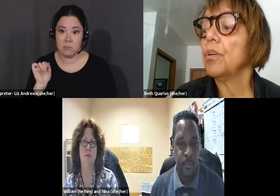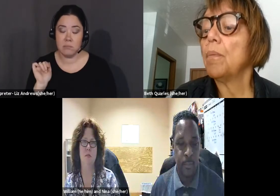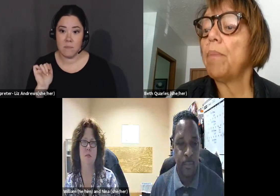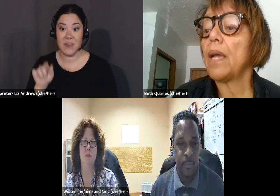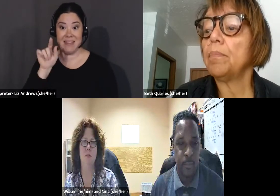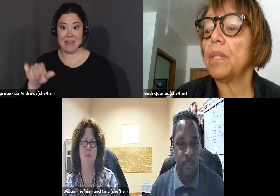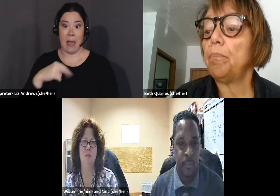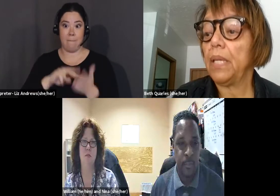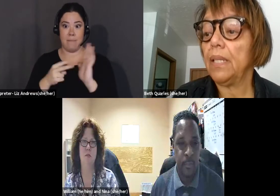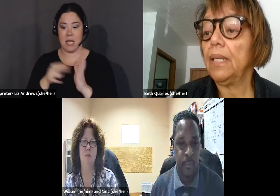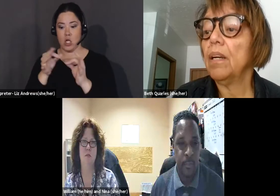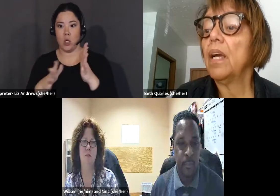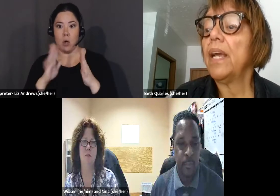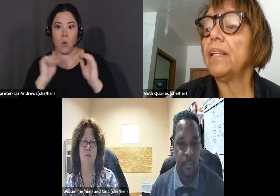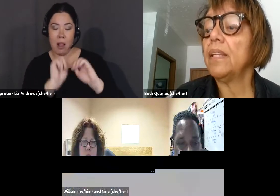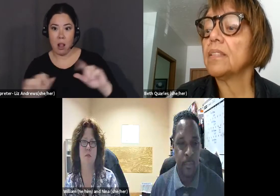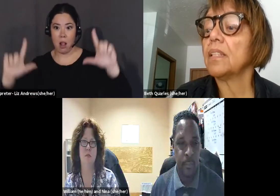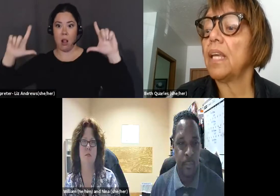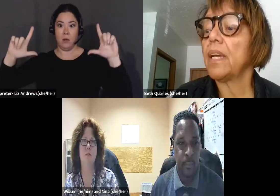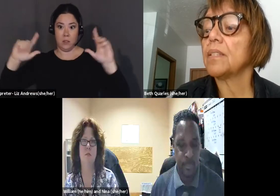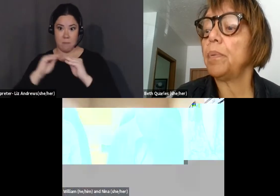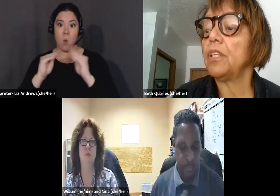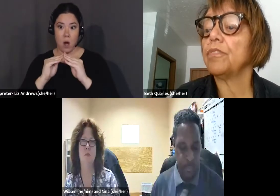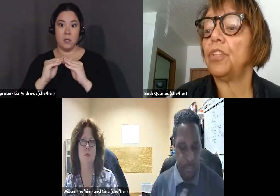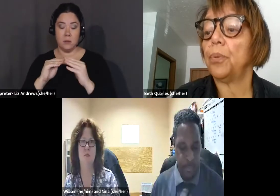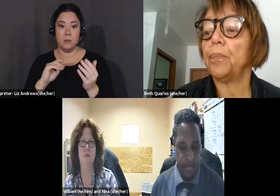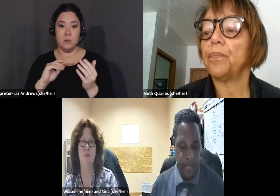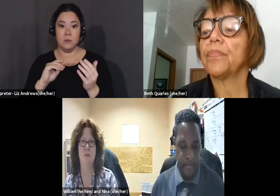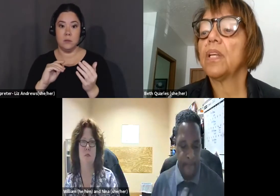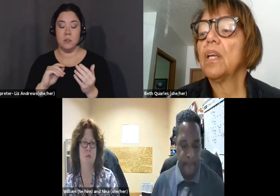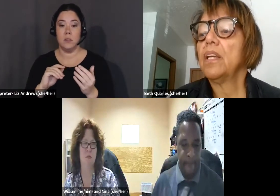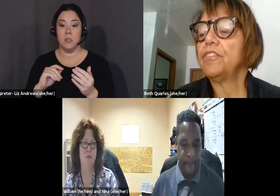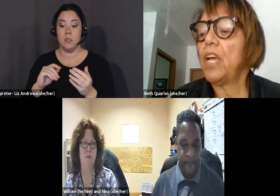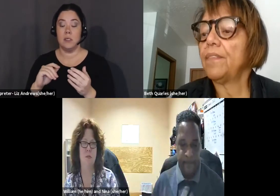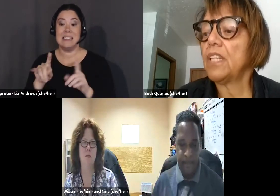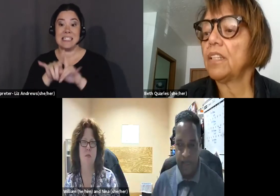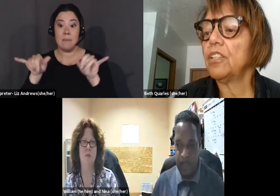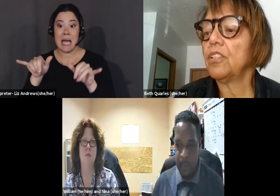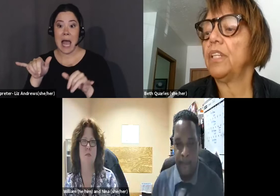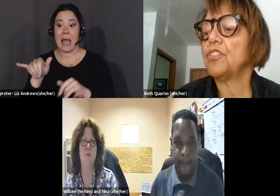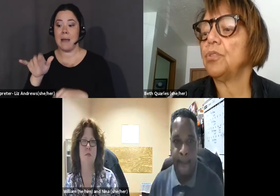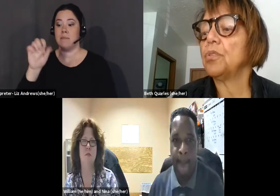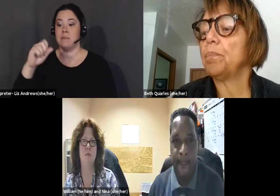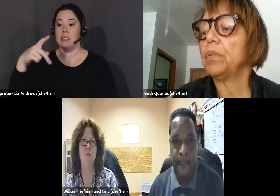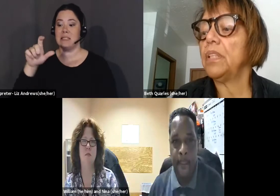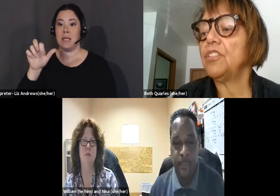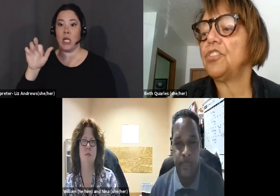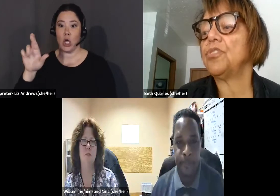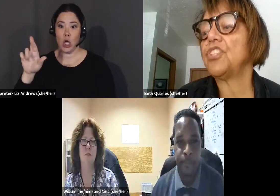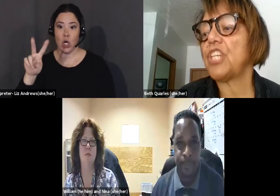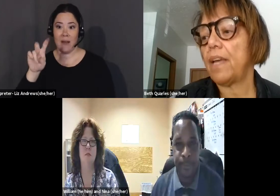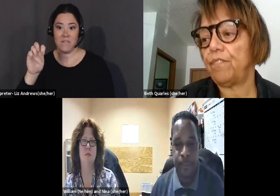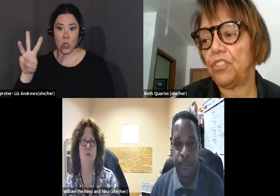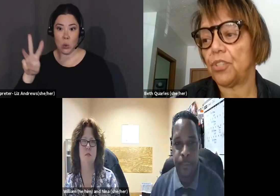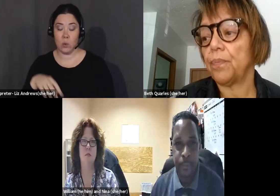larger by the pinning and then select speaker view. If you have technical issues, please use